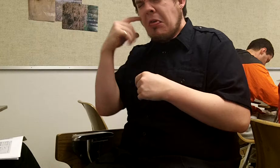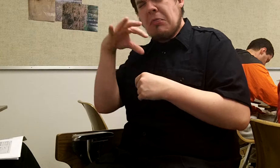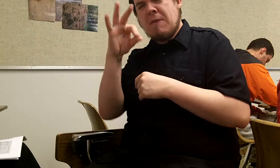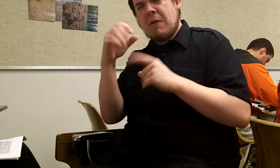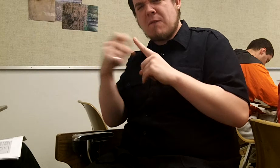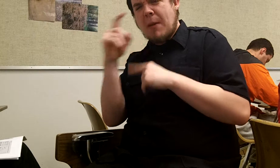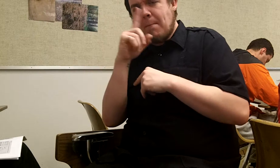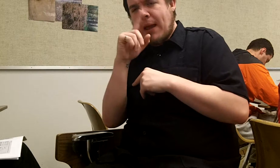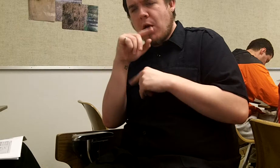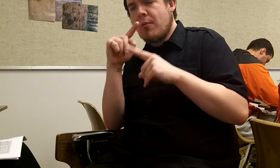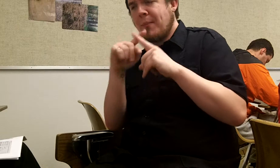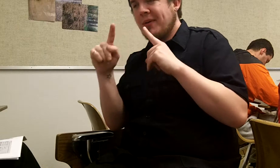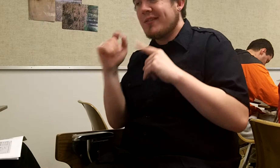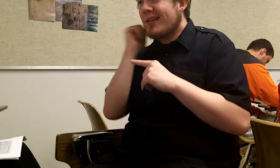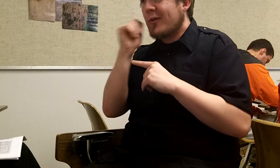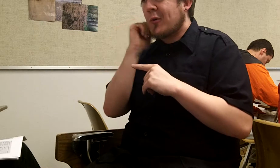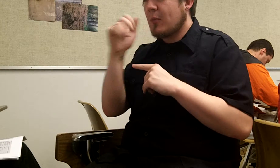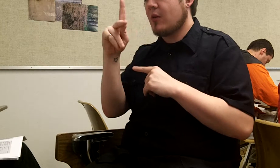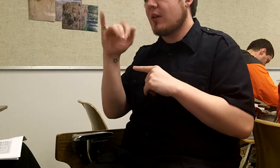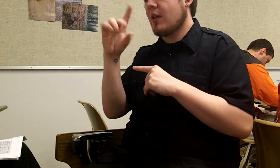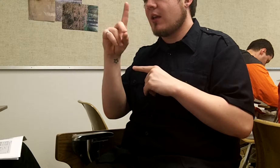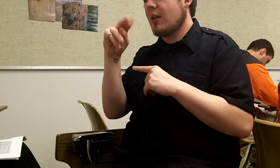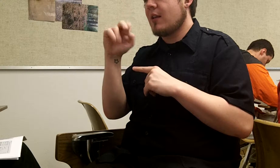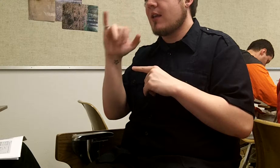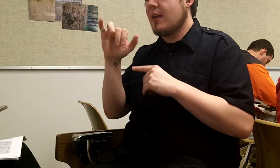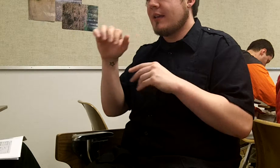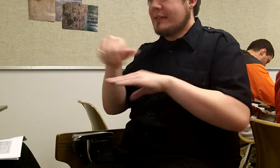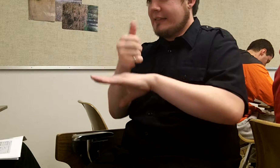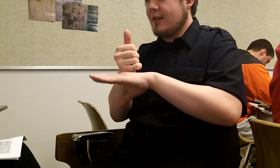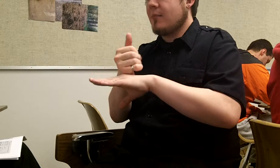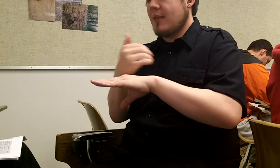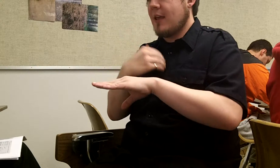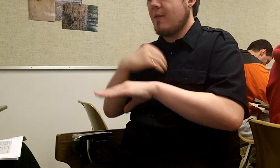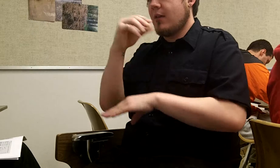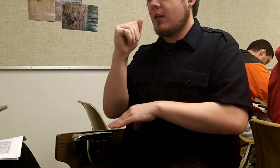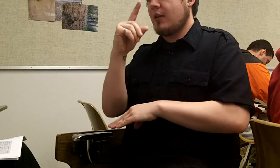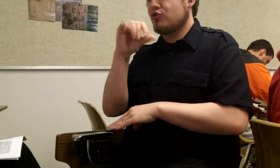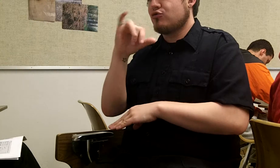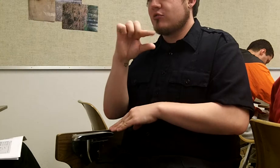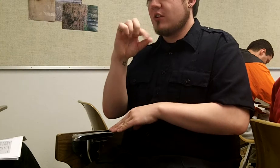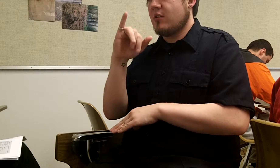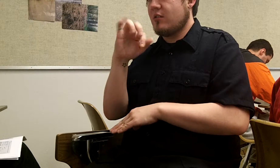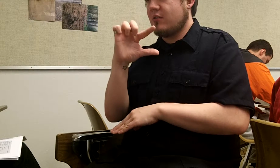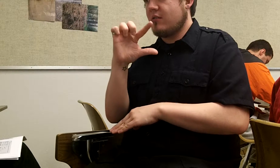a normal kidney setup. So the adrenal glands are up here, these are the kidneys, and then there are the developing gonads down